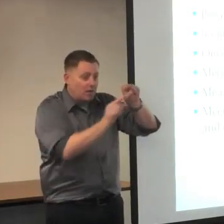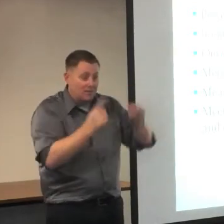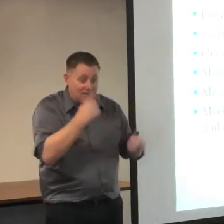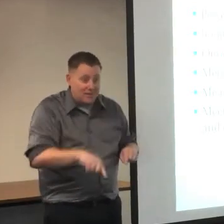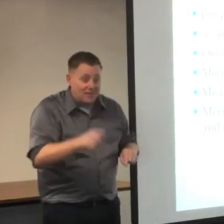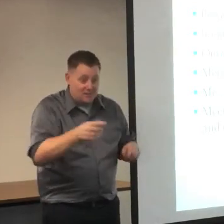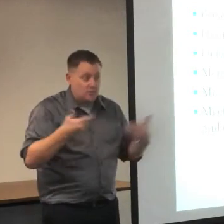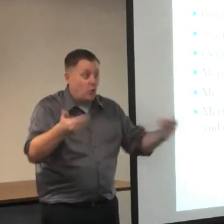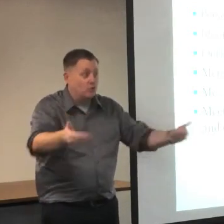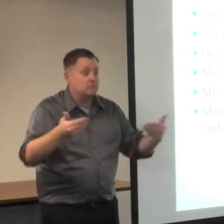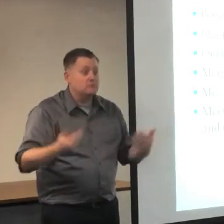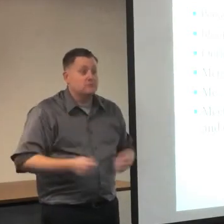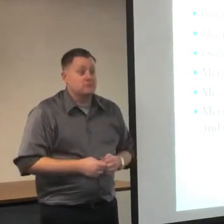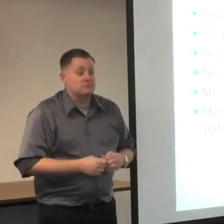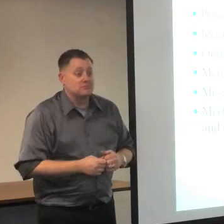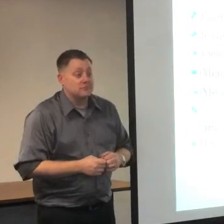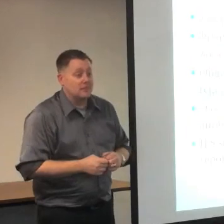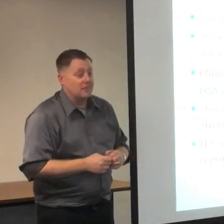I'm going forward.